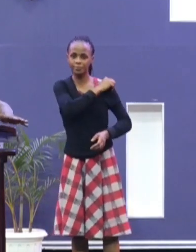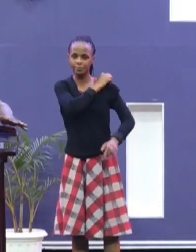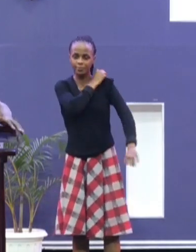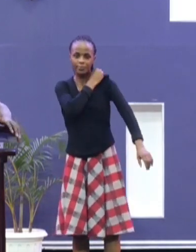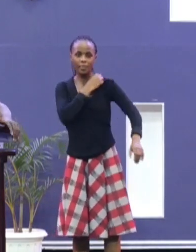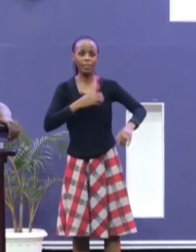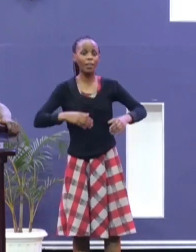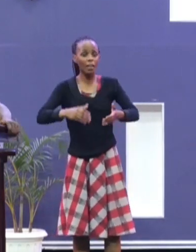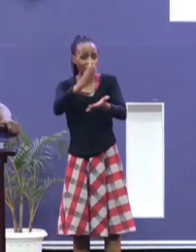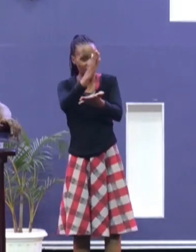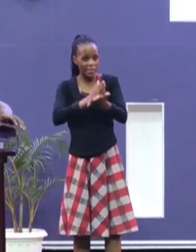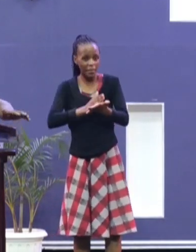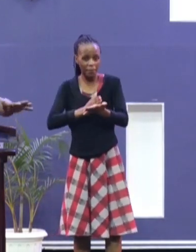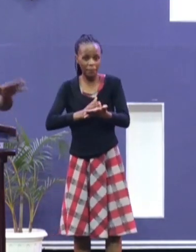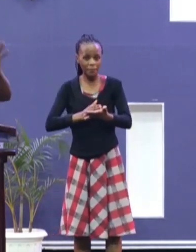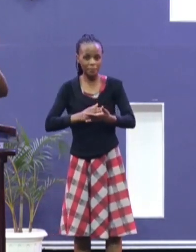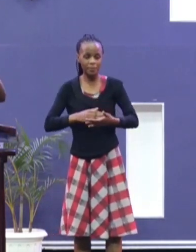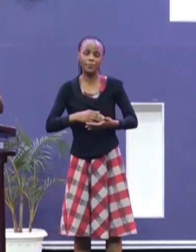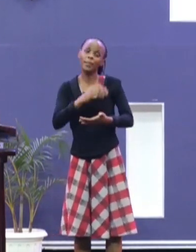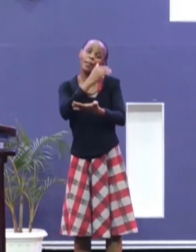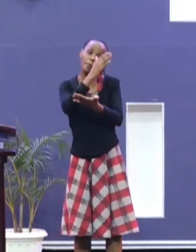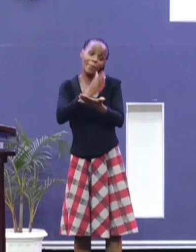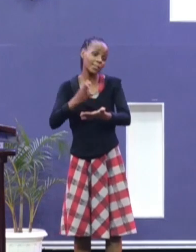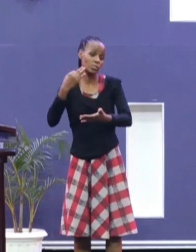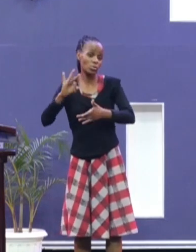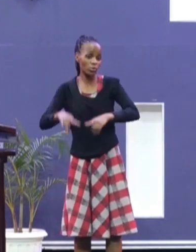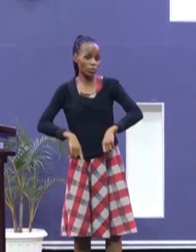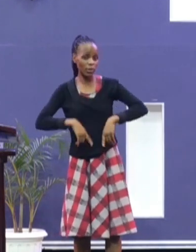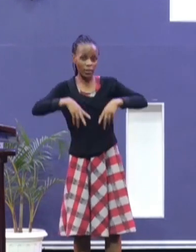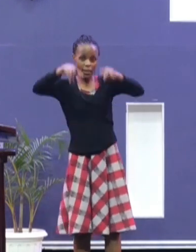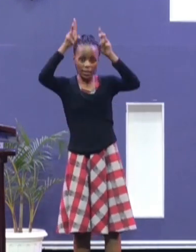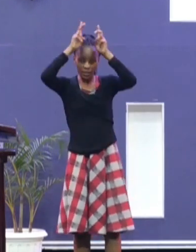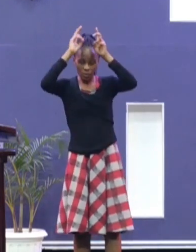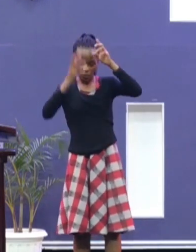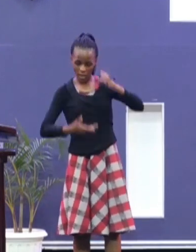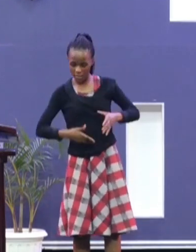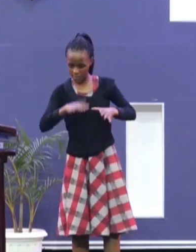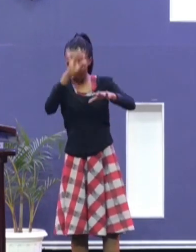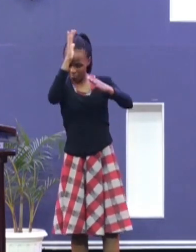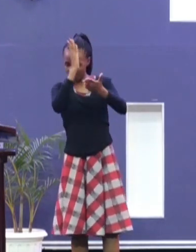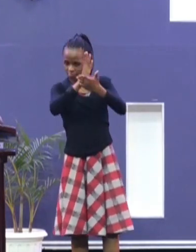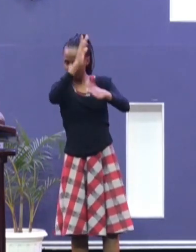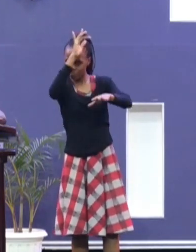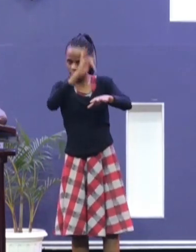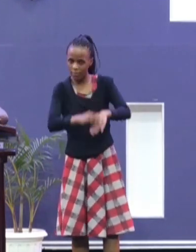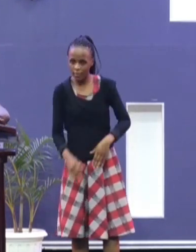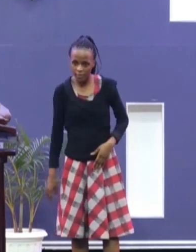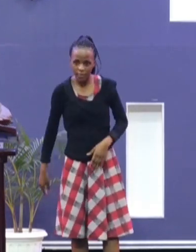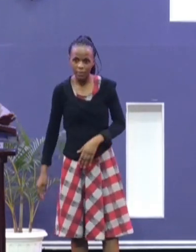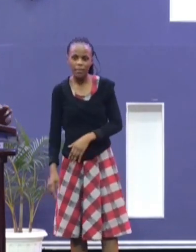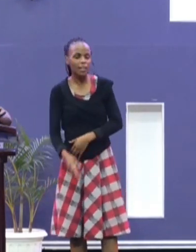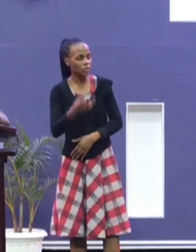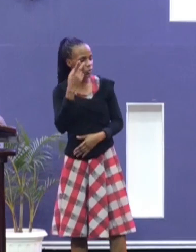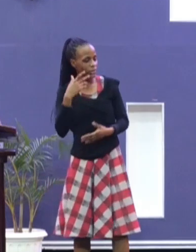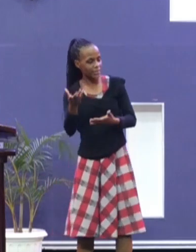some aspects of your life the devil has taken off the hand. Ku bintu ebimu mu bulamu bwabwe sitaani aggyeko emikono. You find financially